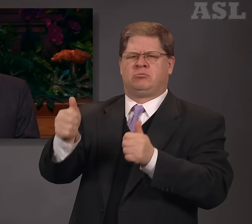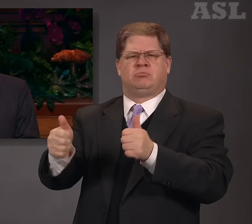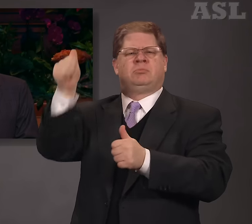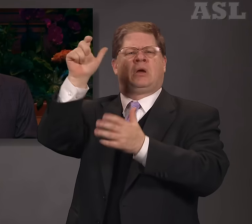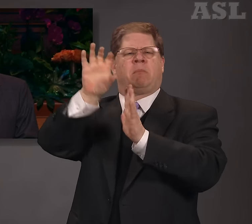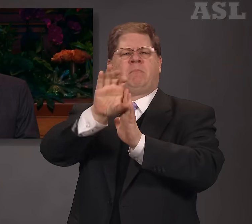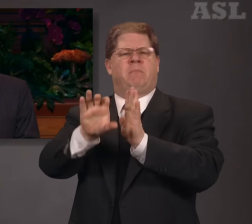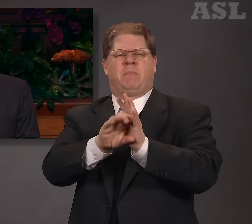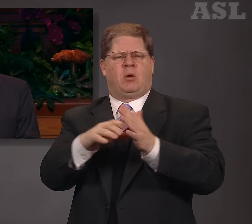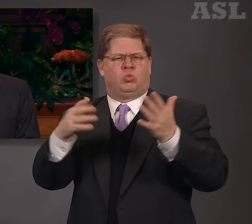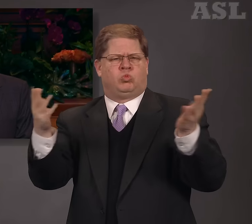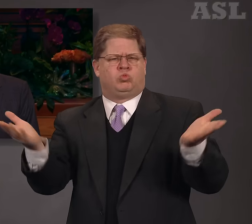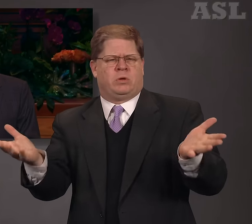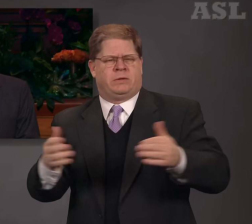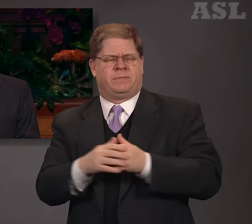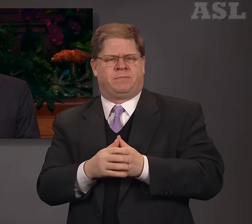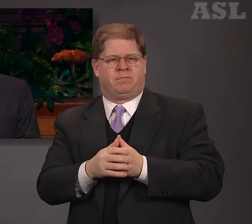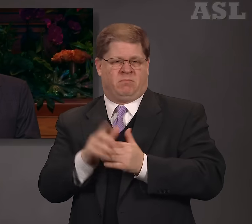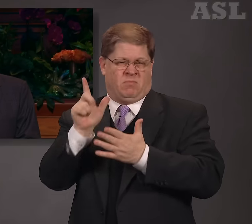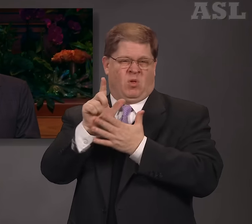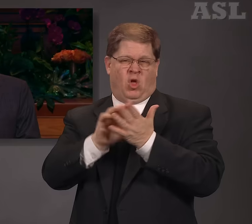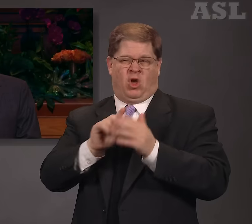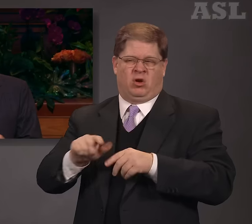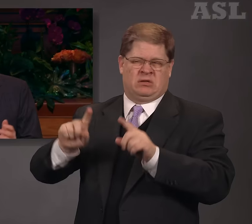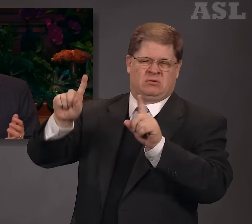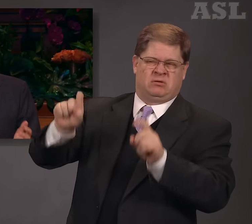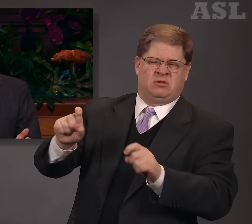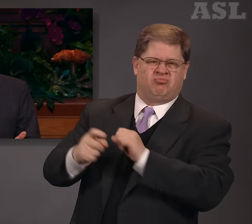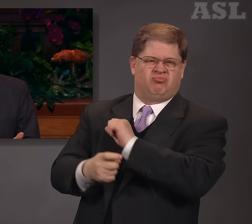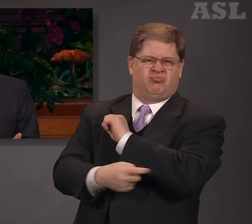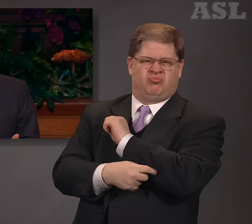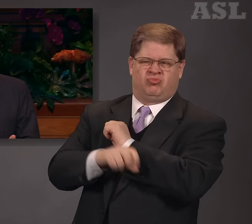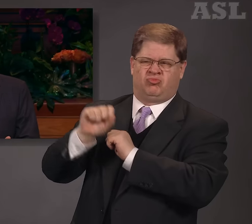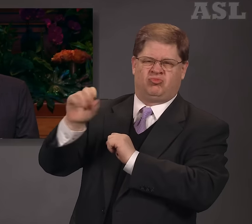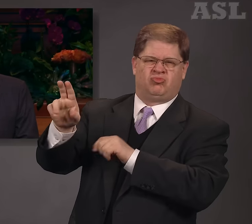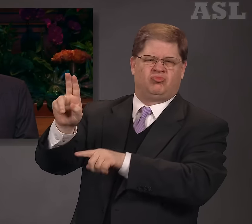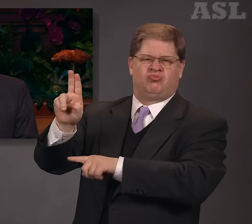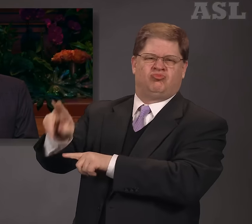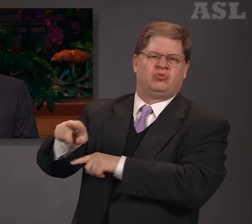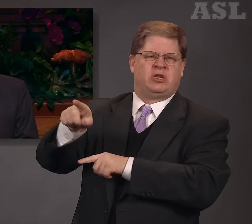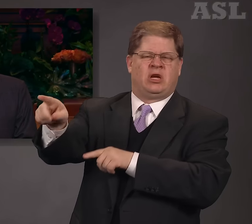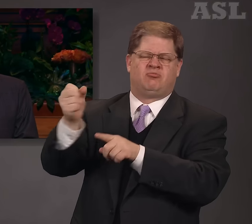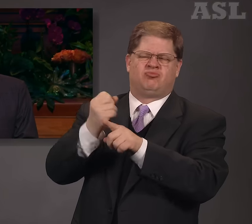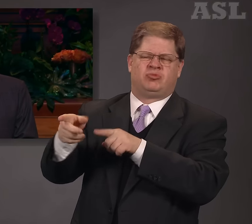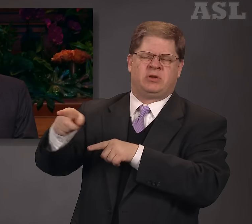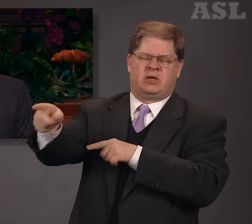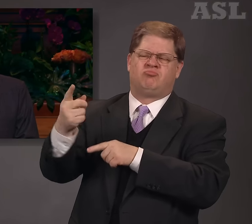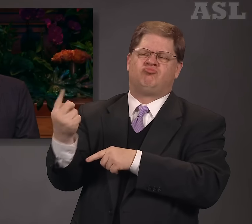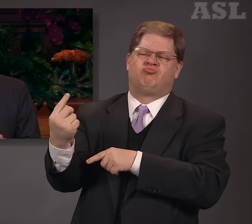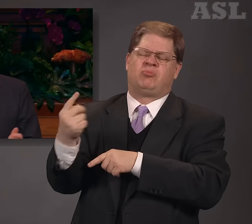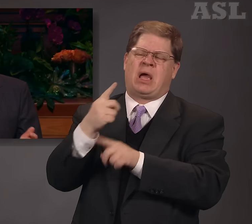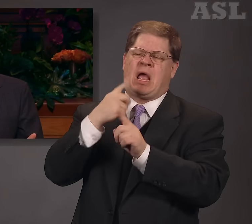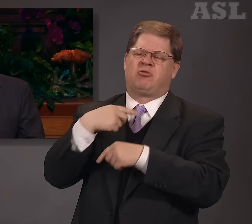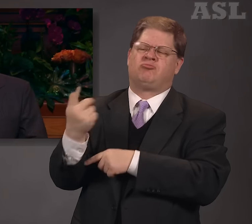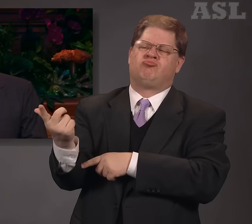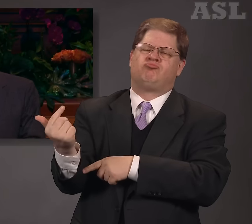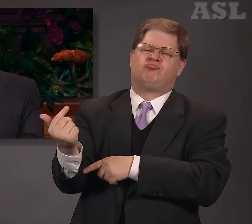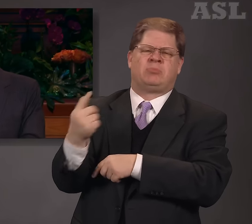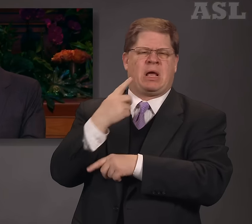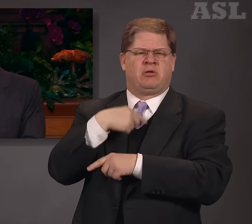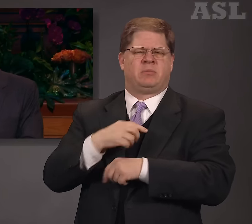is the great commandment in the law?" The lawyer tempting him and seeking a legalistic answer with